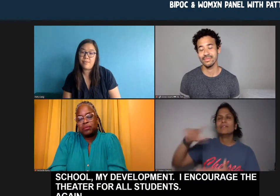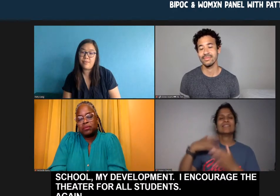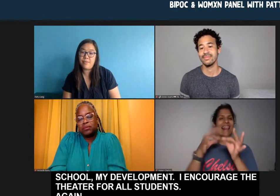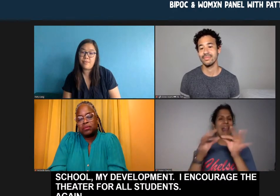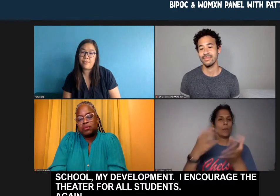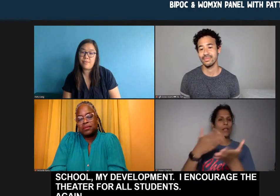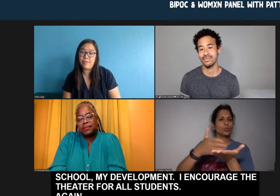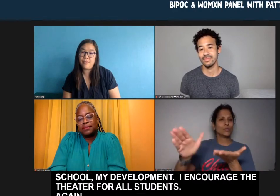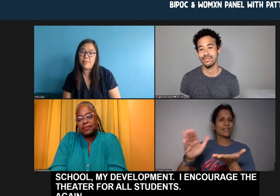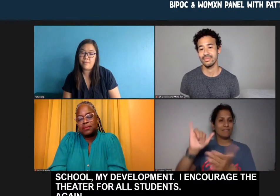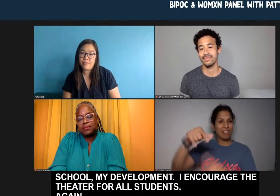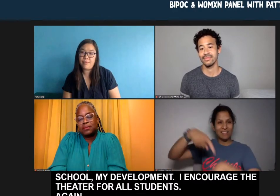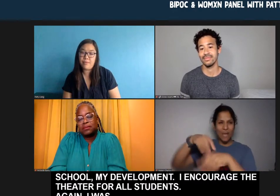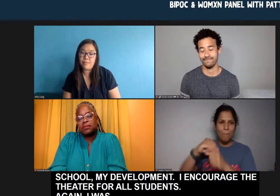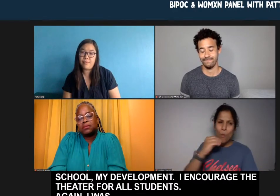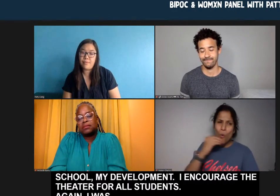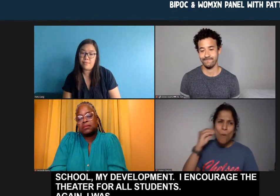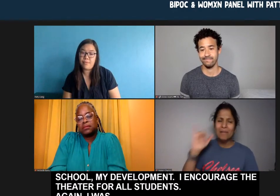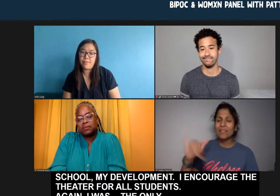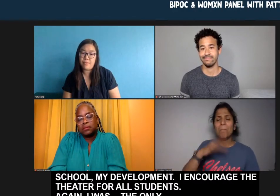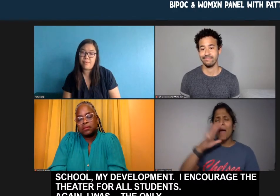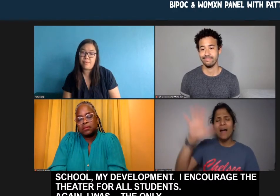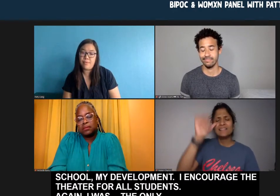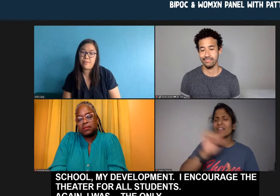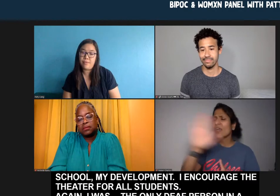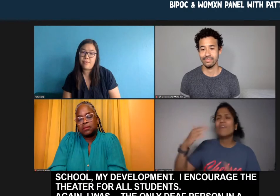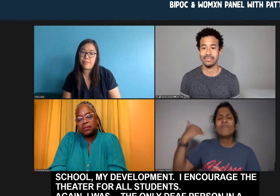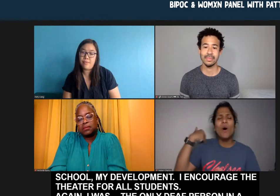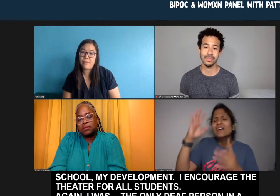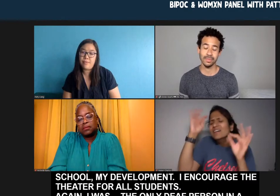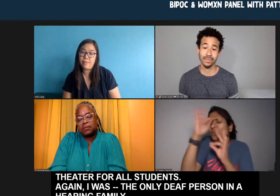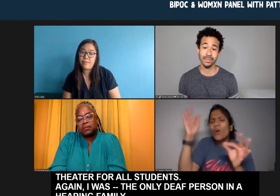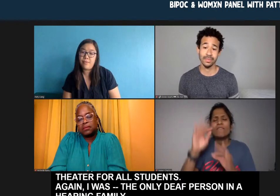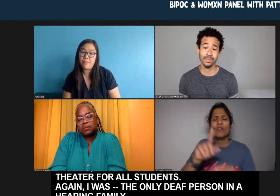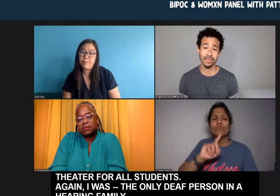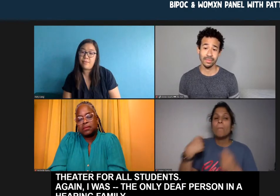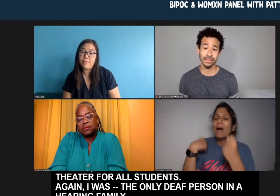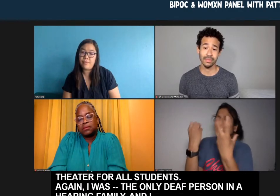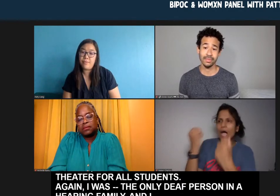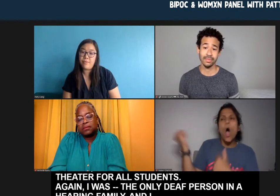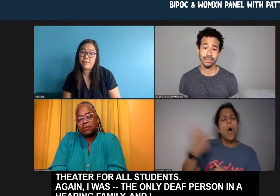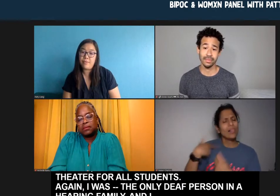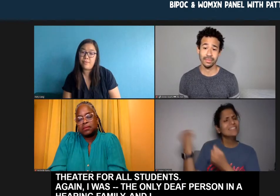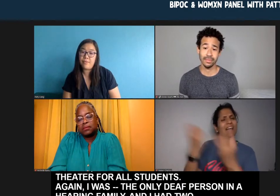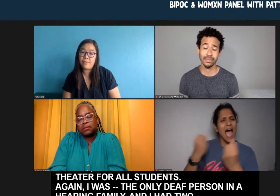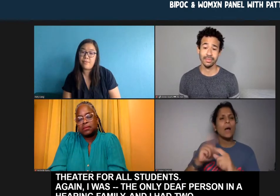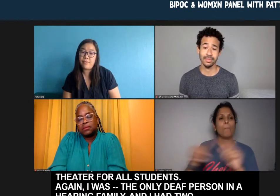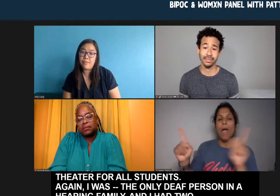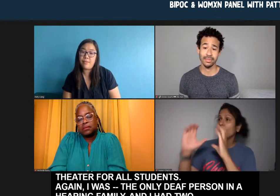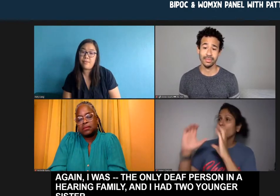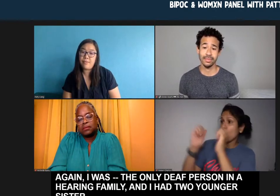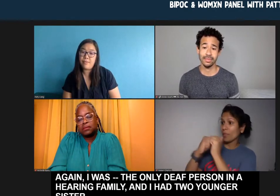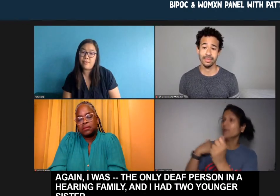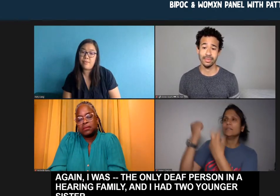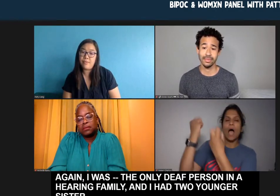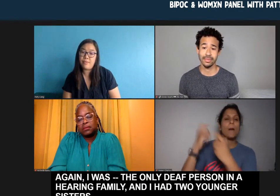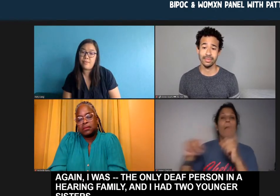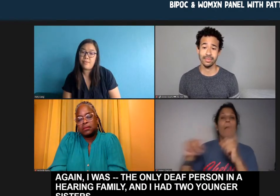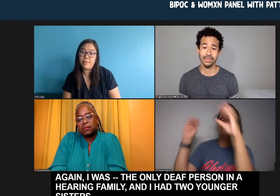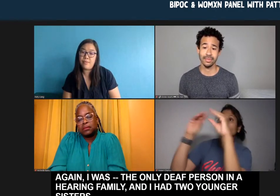the only deaf person in a hearing family, and then I had two younger sisters who are also deaf, but you know, everyone in my family signs and